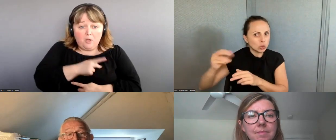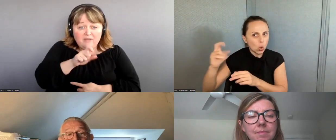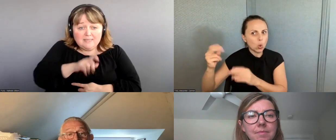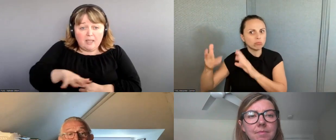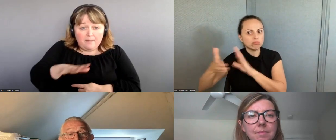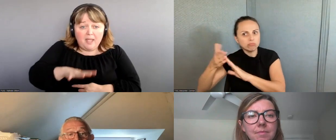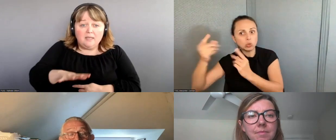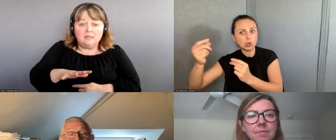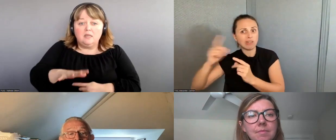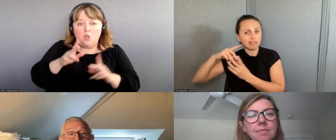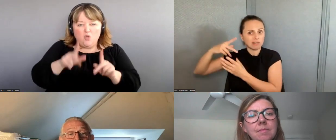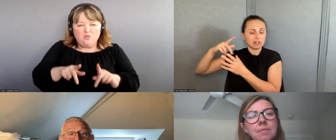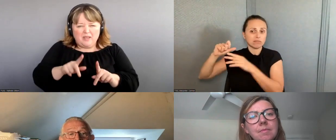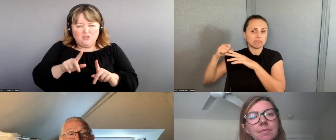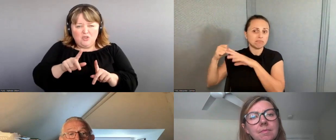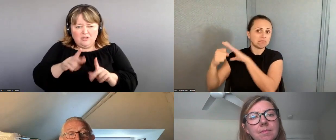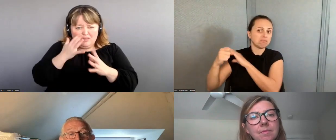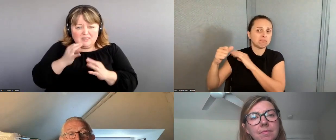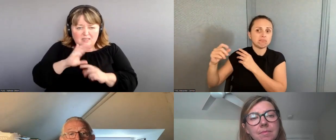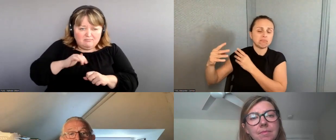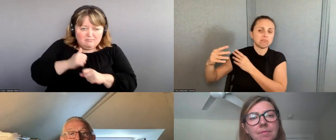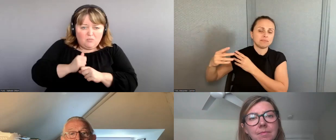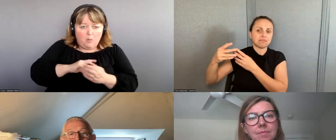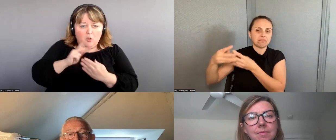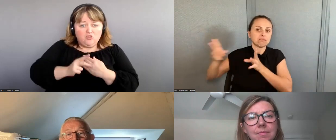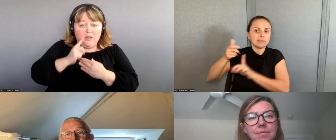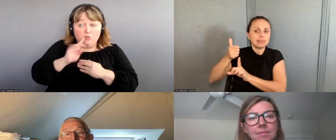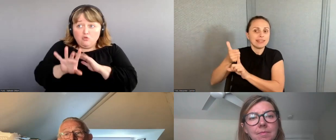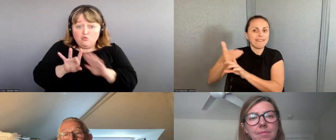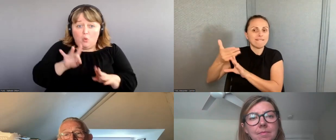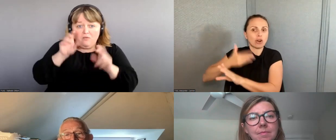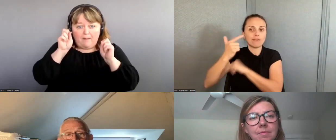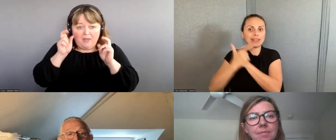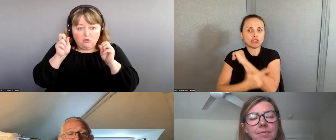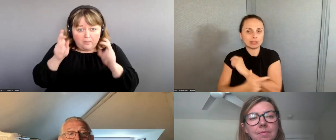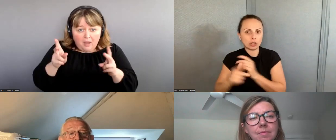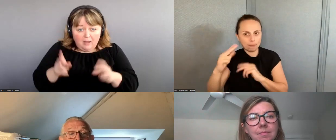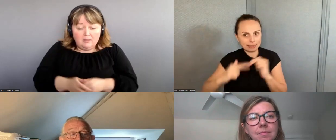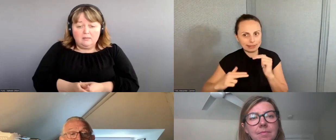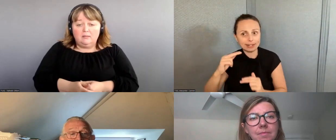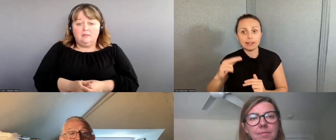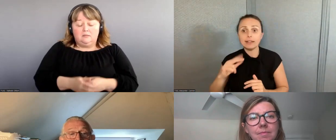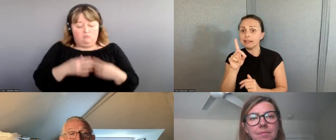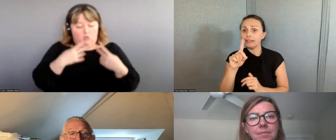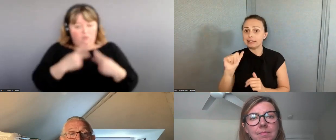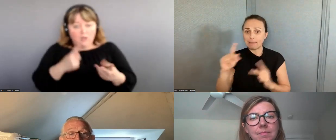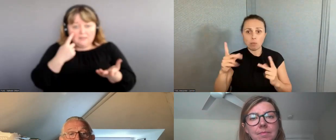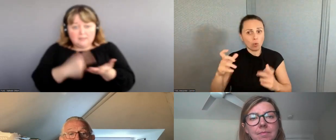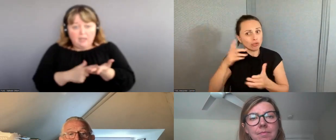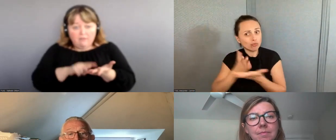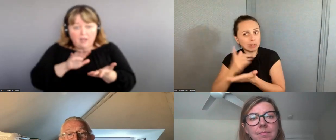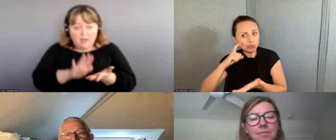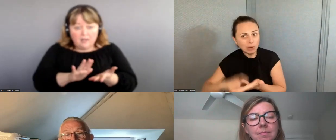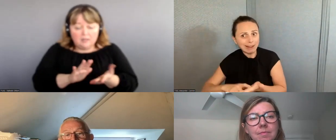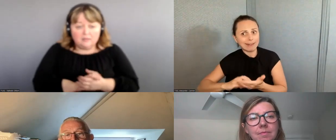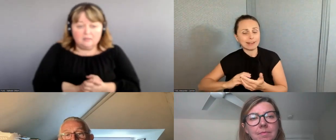caged himself in front of the legislature. Disabled people want their human rights recognized and realized. They want the things that everyone else in